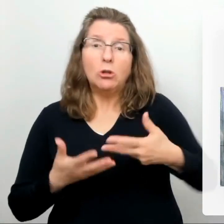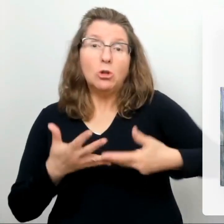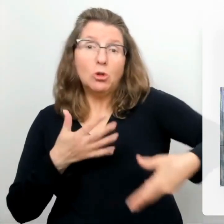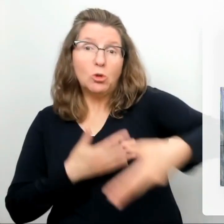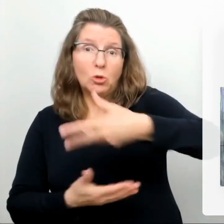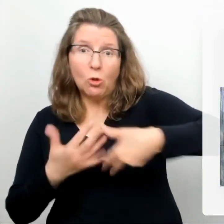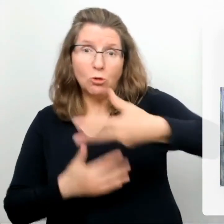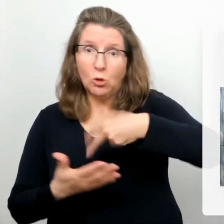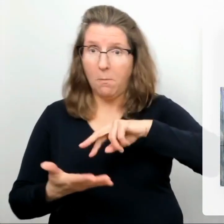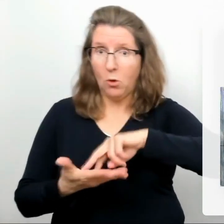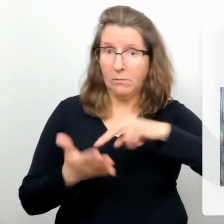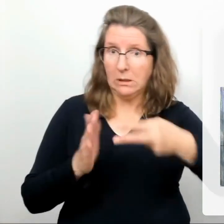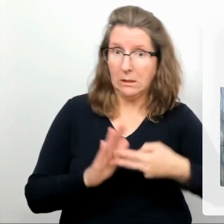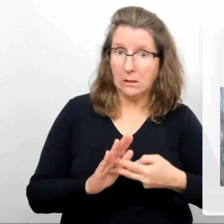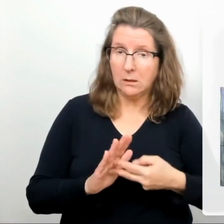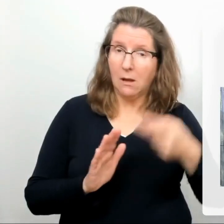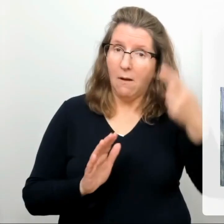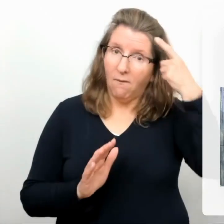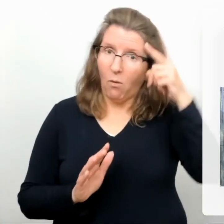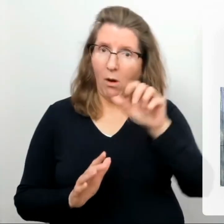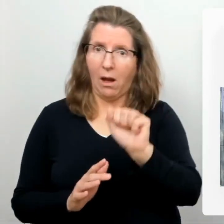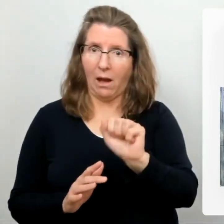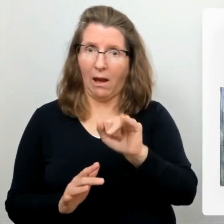What kind of social purpose does Aiden feel about school?